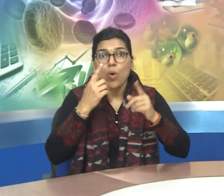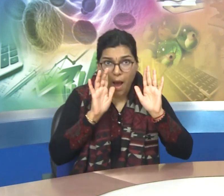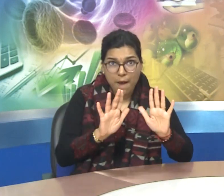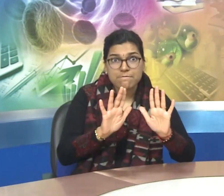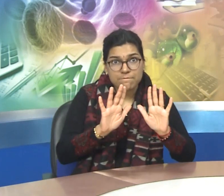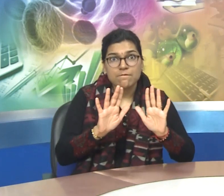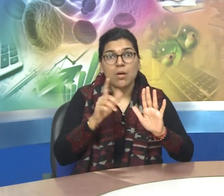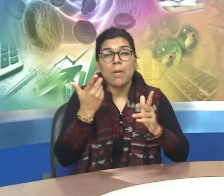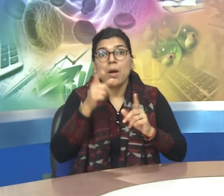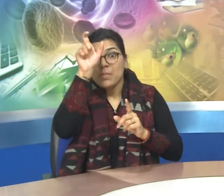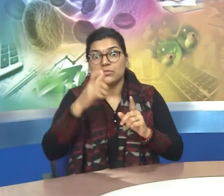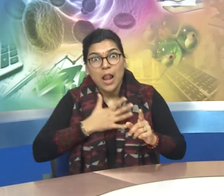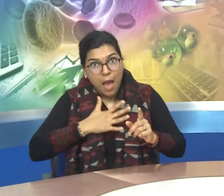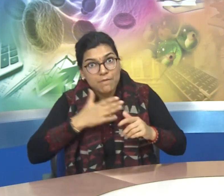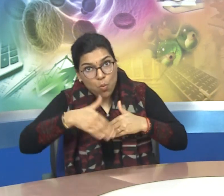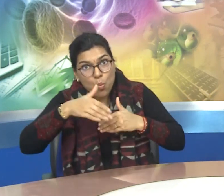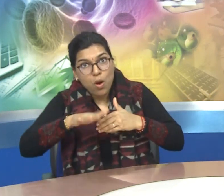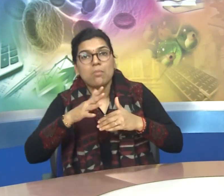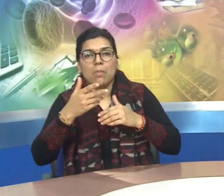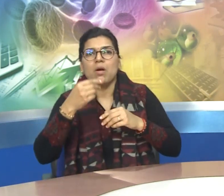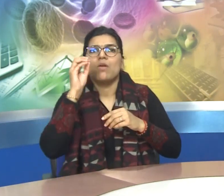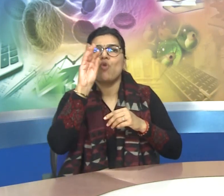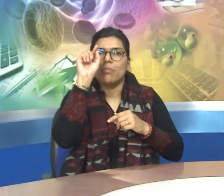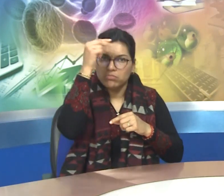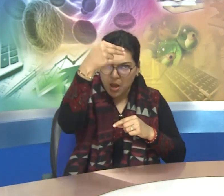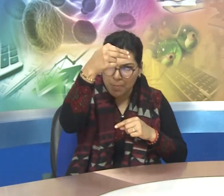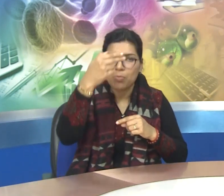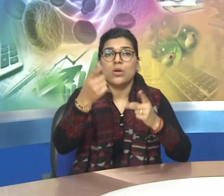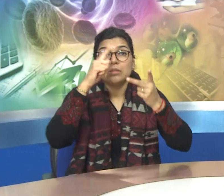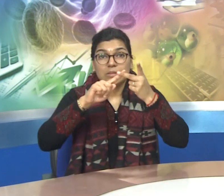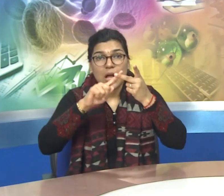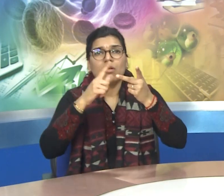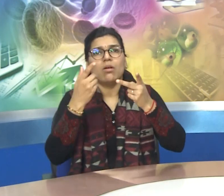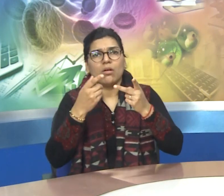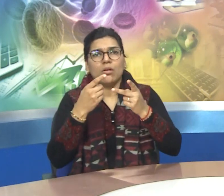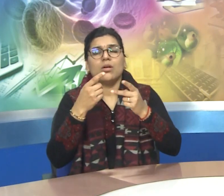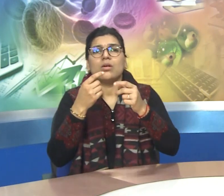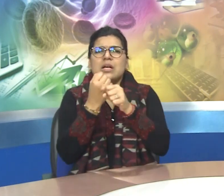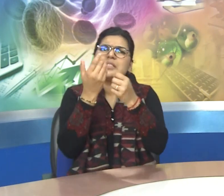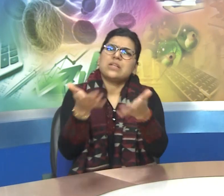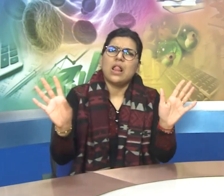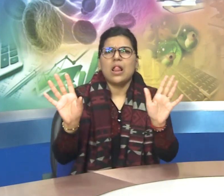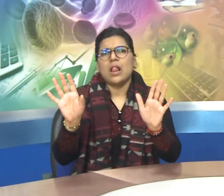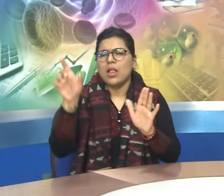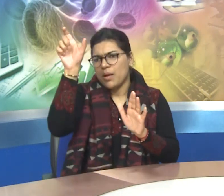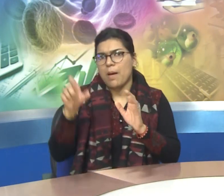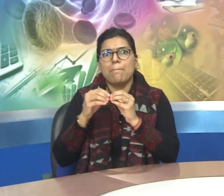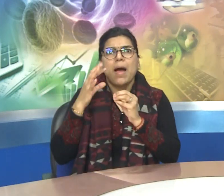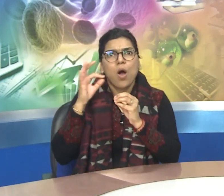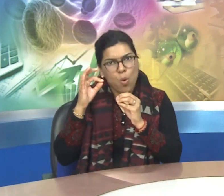is Who in the World. It is a publication which is also available online. And the second one is General Biographical